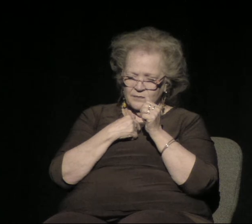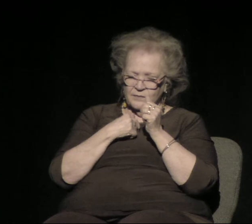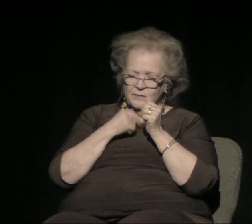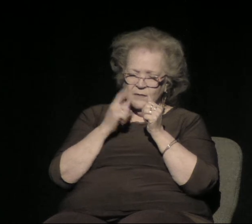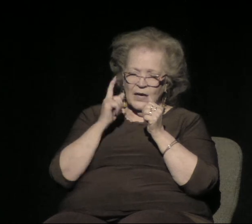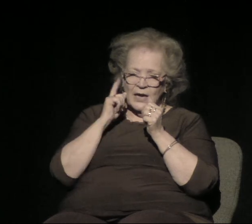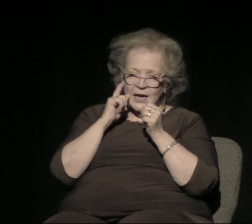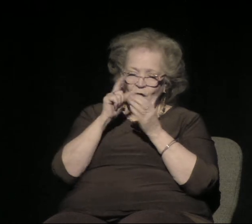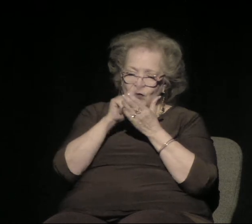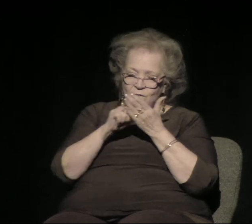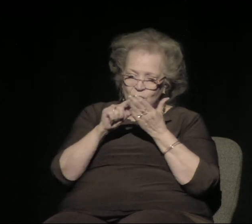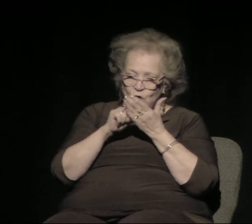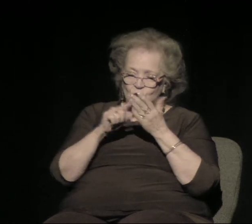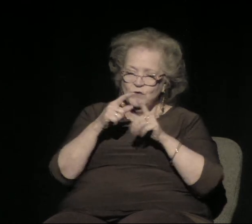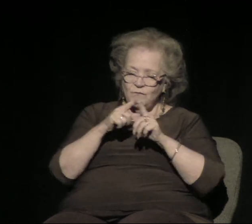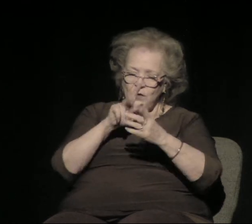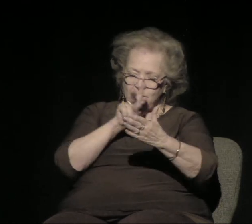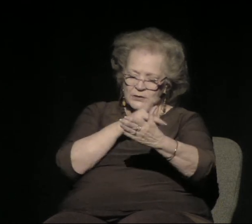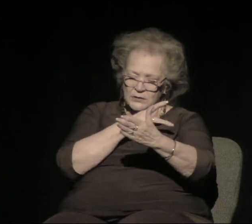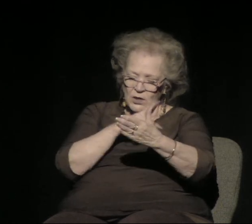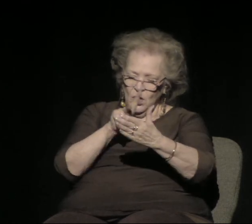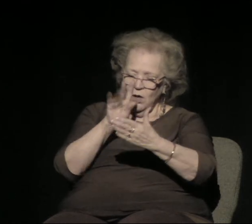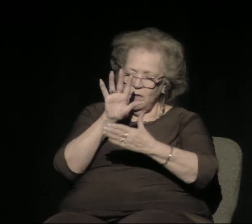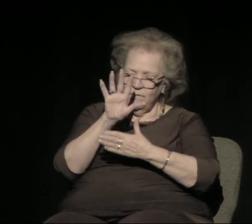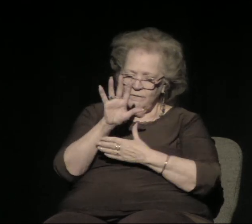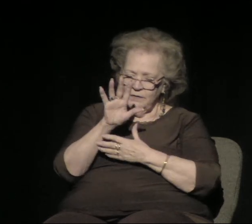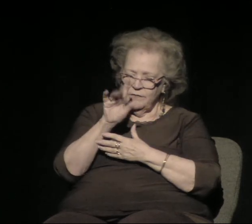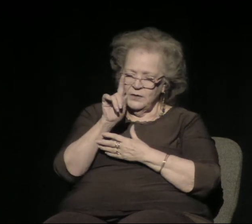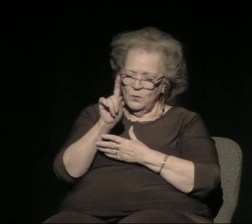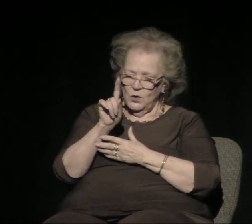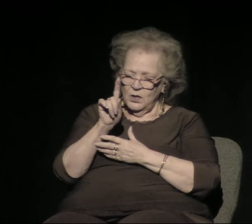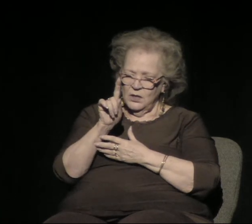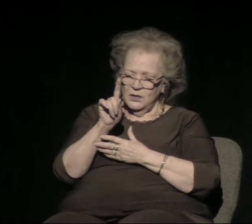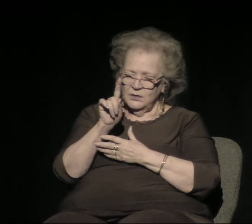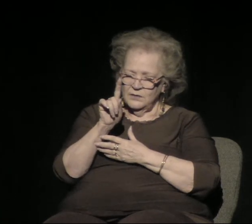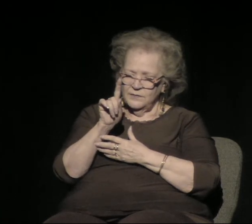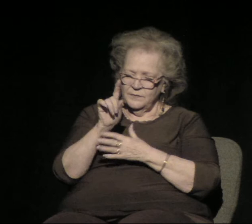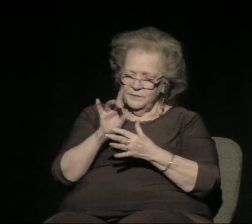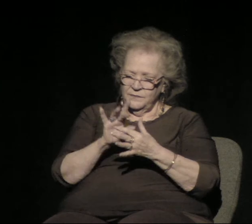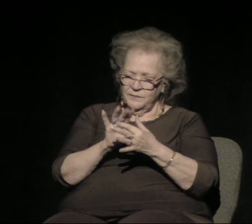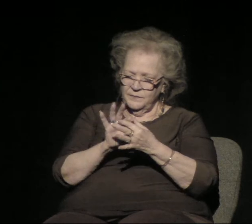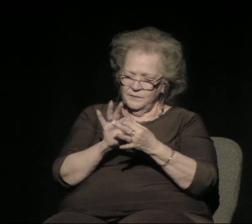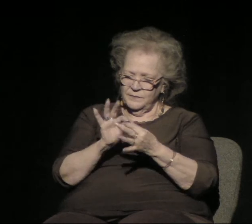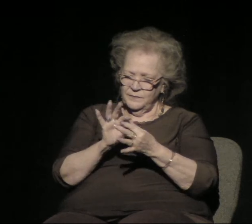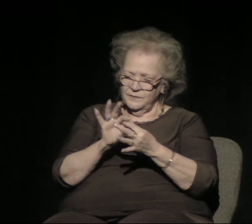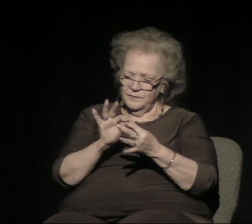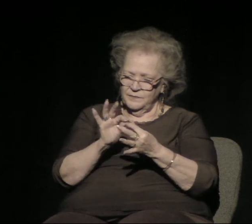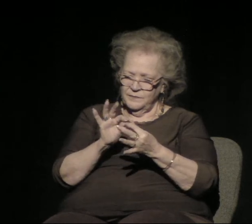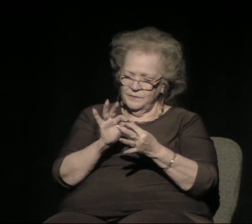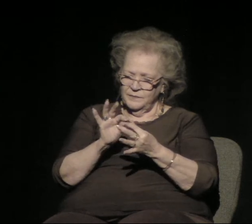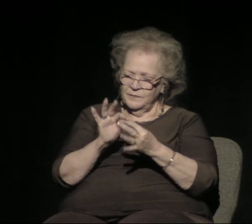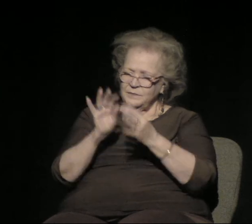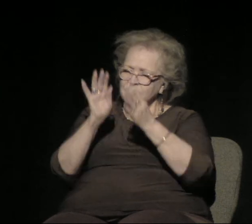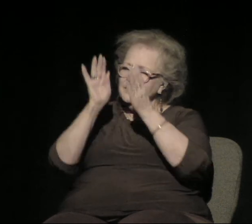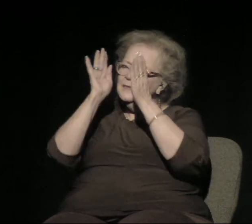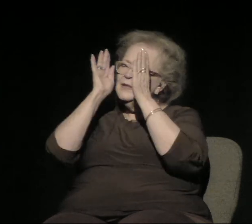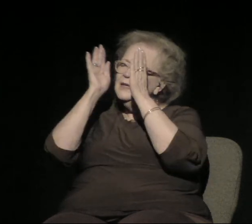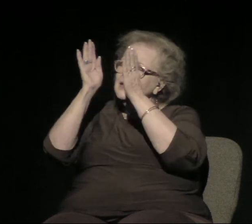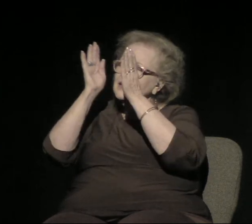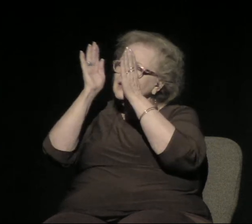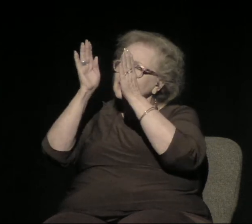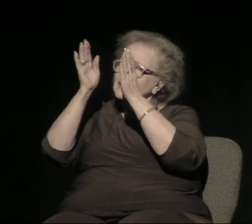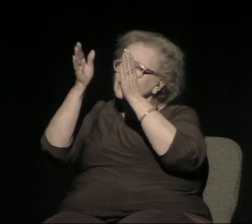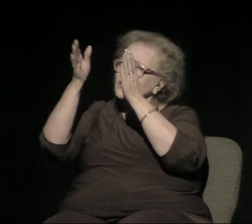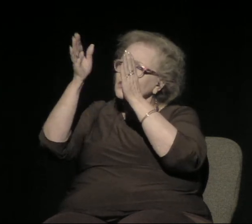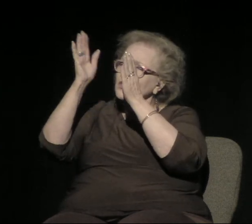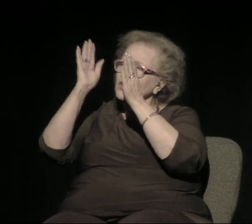Hear this verse from Psalm 51. It says, give ear, our God.